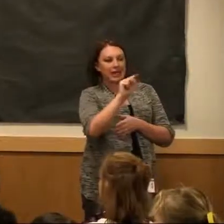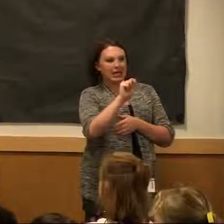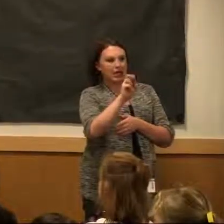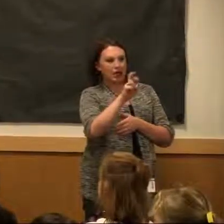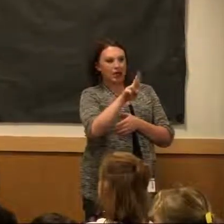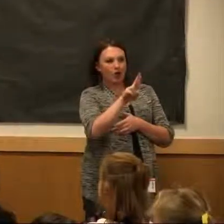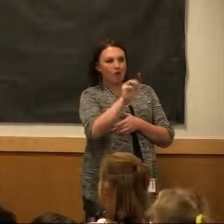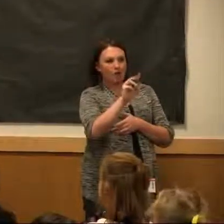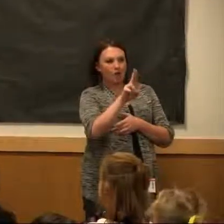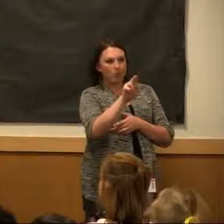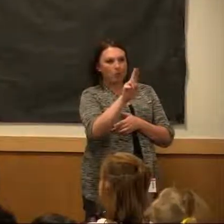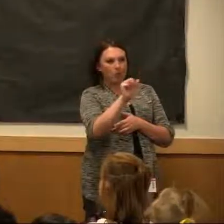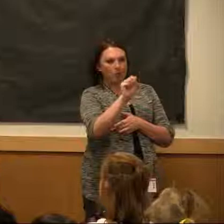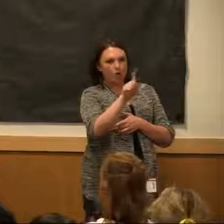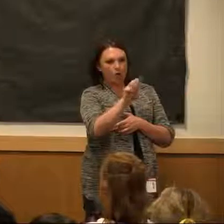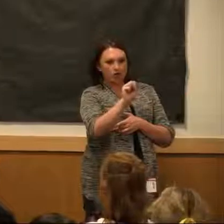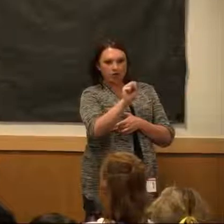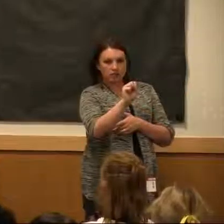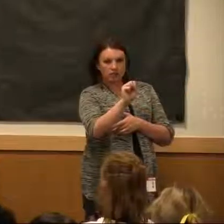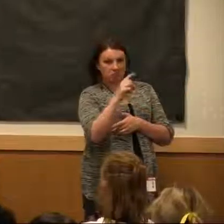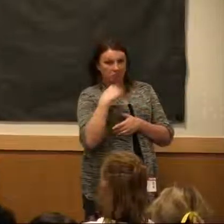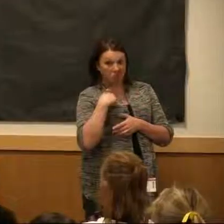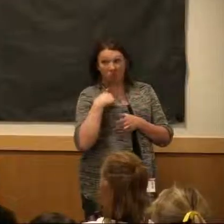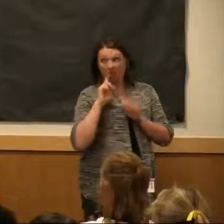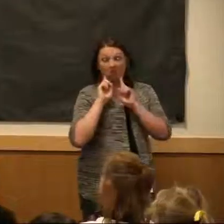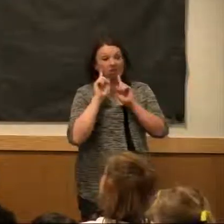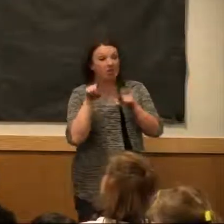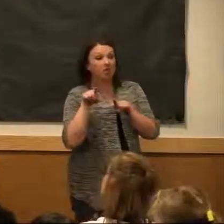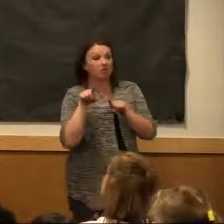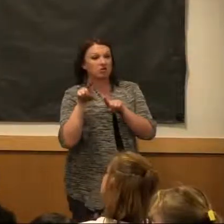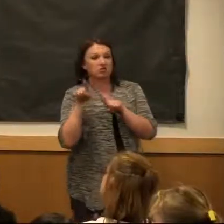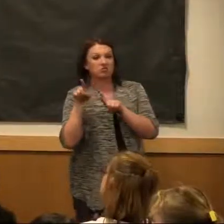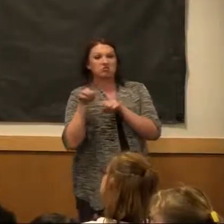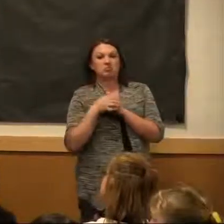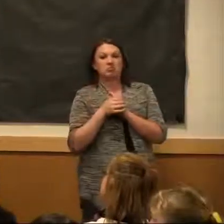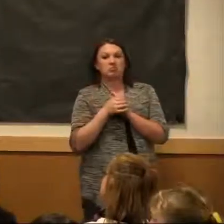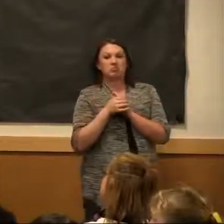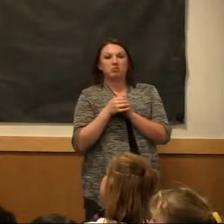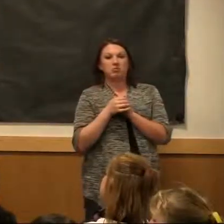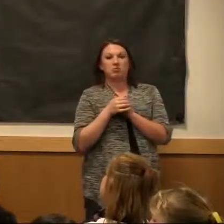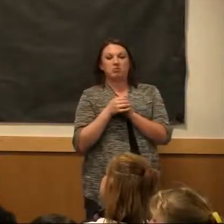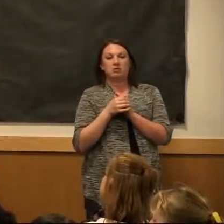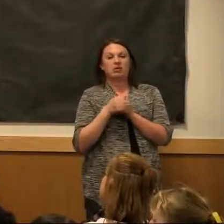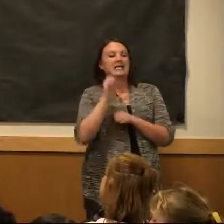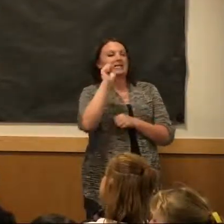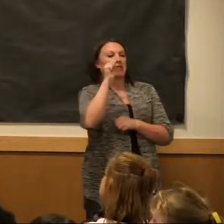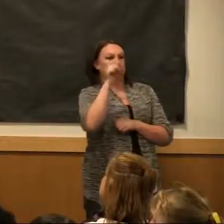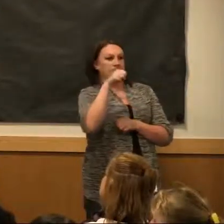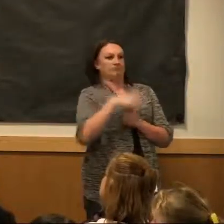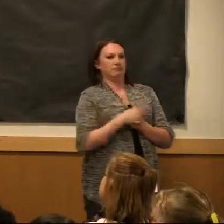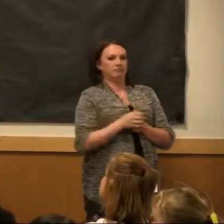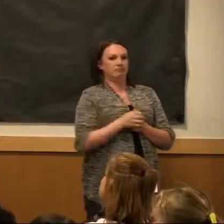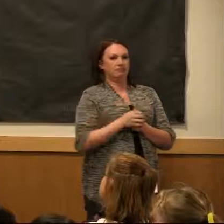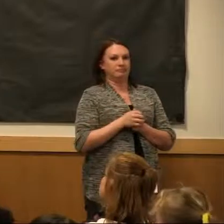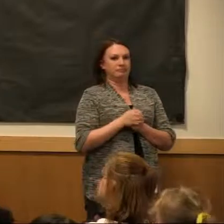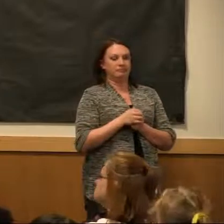as officials in intramurals? And the answer to that question on probably just about every campus is yes.